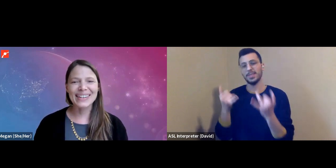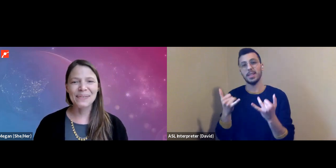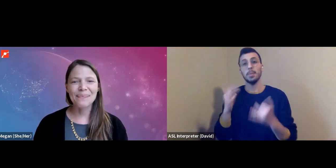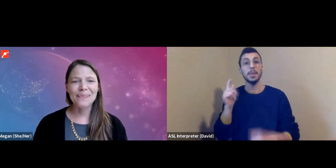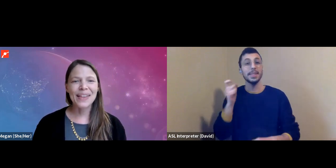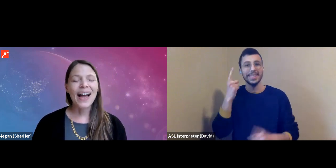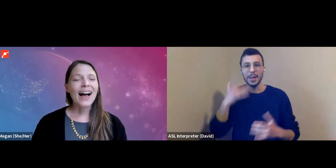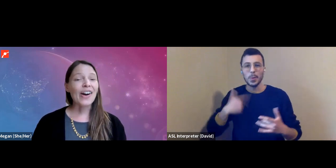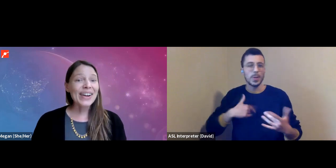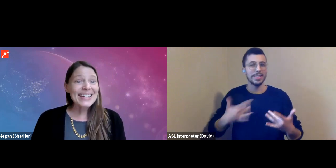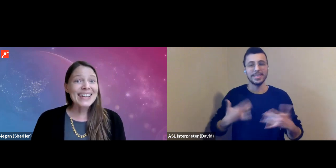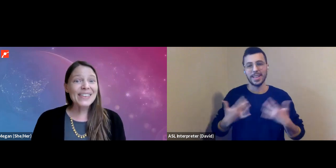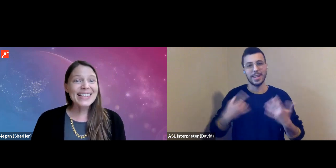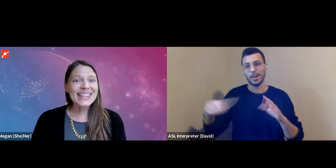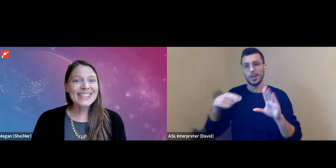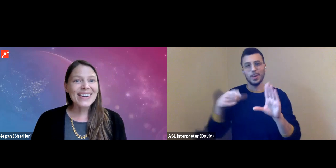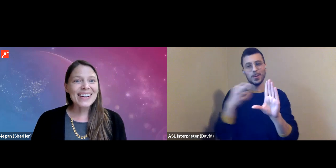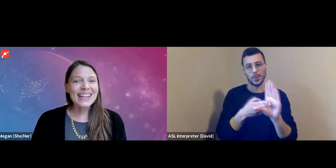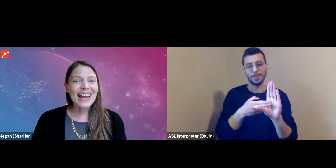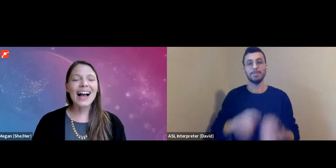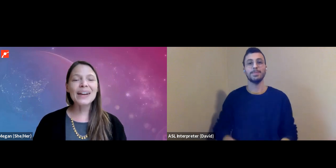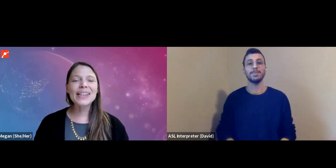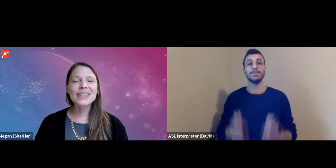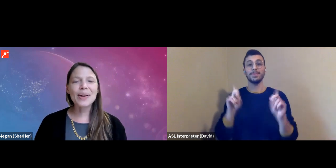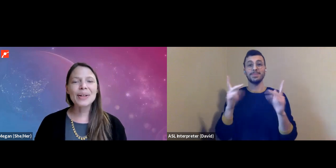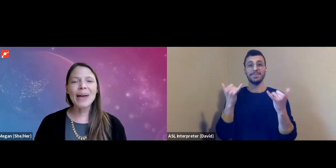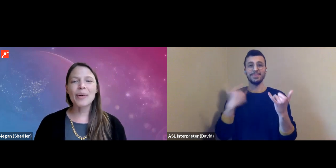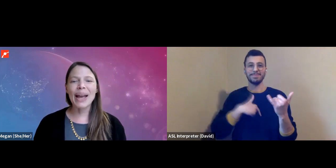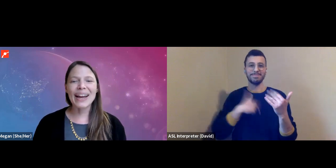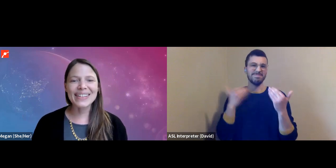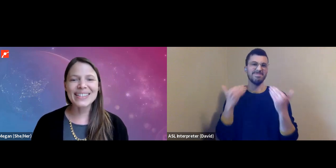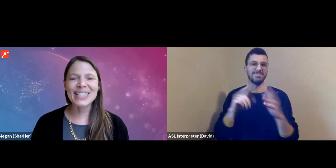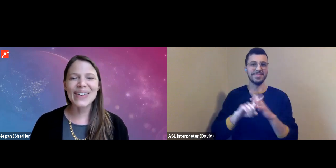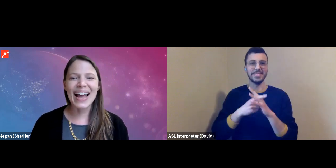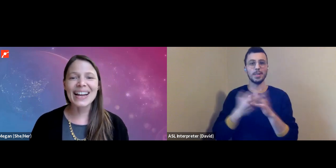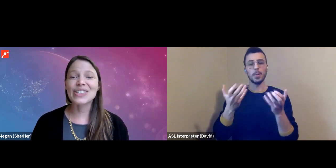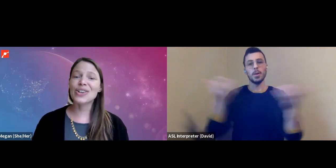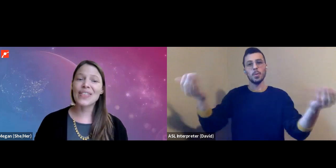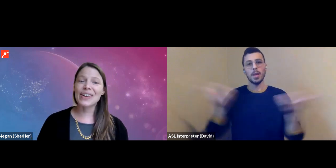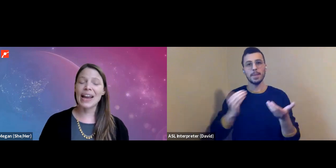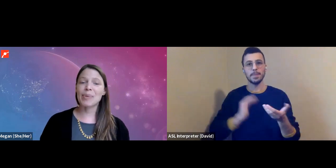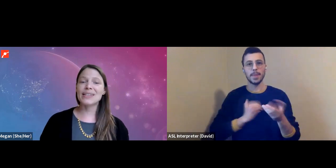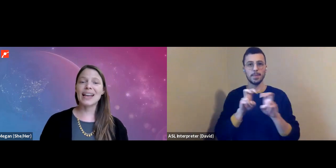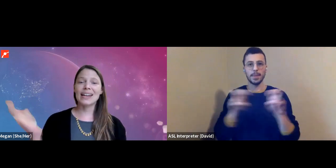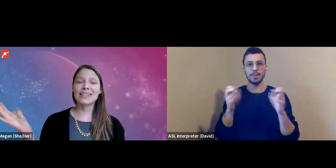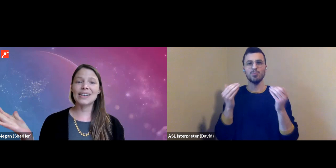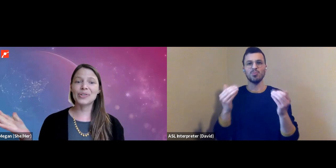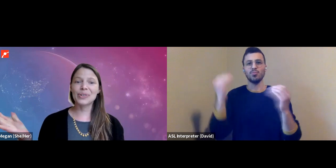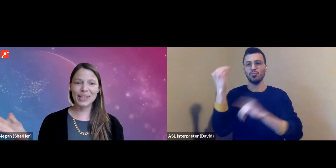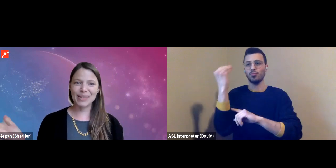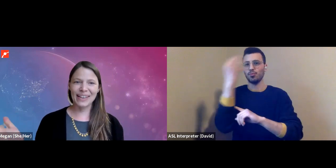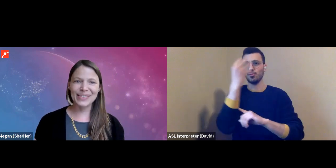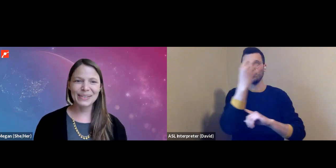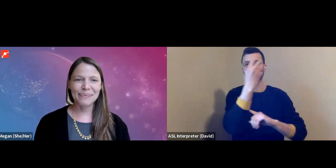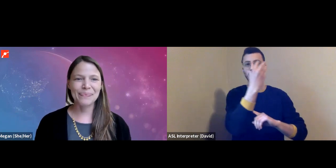tuning in. All right, now let's get started. I would like to welcome our panelists to go ahead and turn on their cameras and